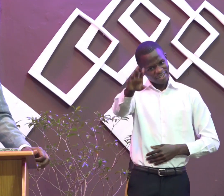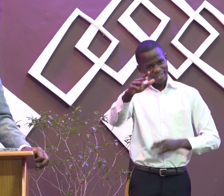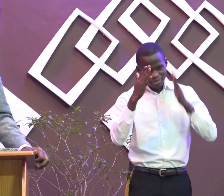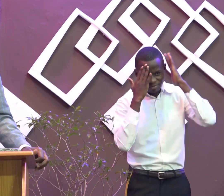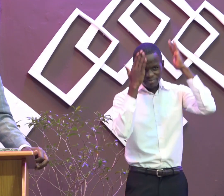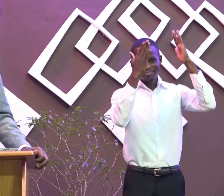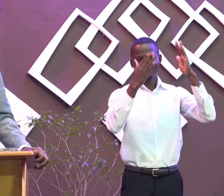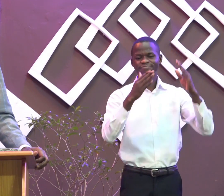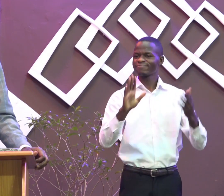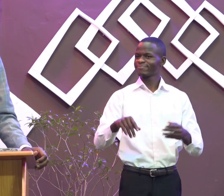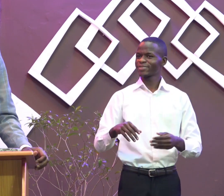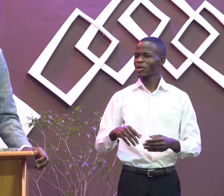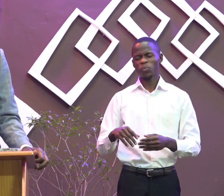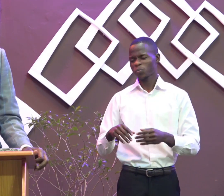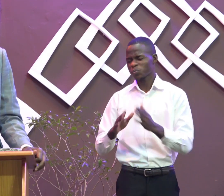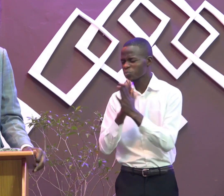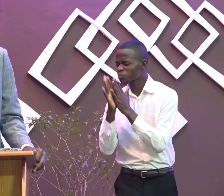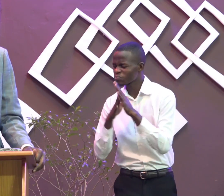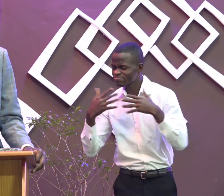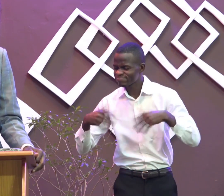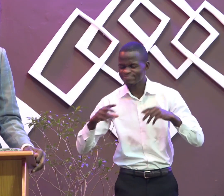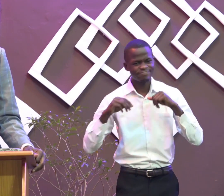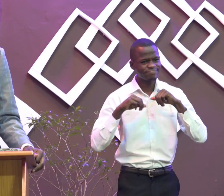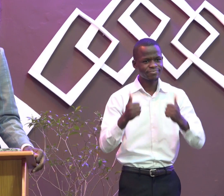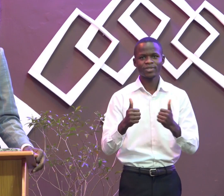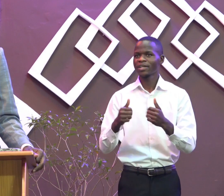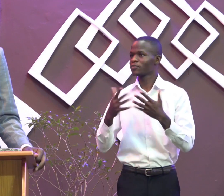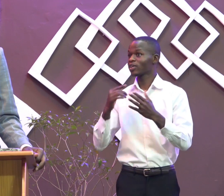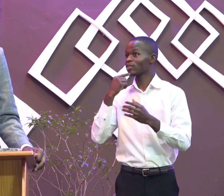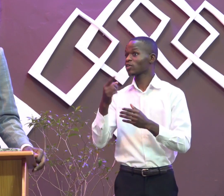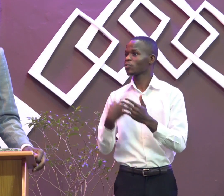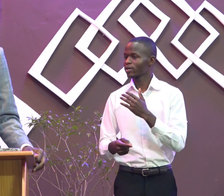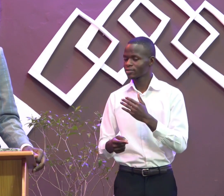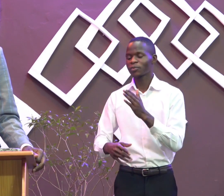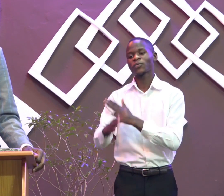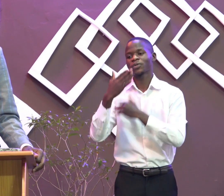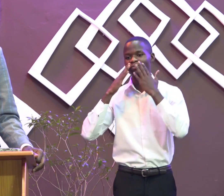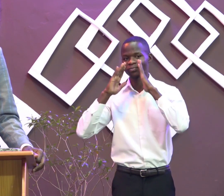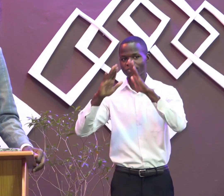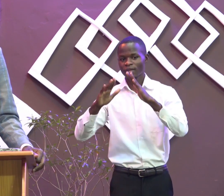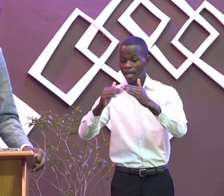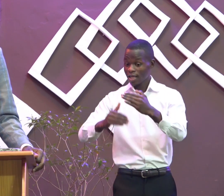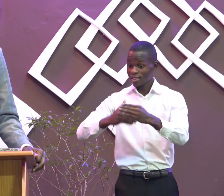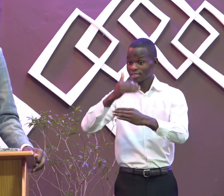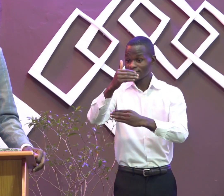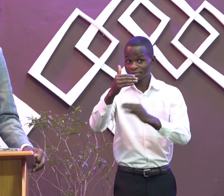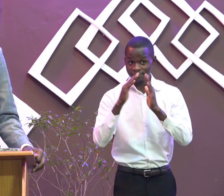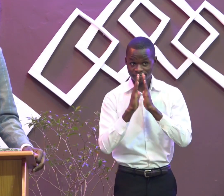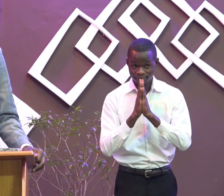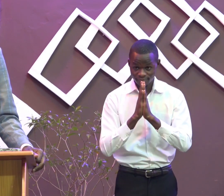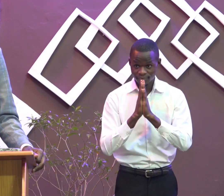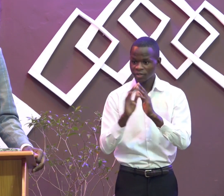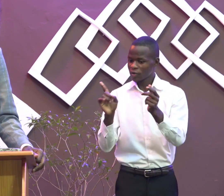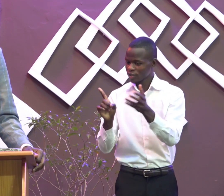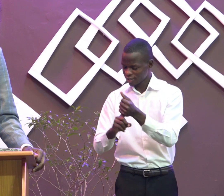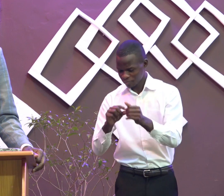Nanga he. Kama akomukisa. And I came back and I told him what has happened the other side. Sunday yaddako. And the following Sunday. Nefuna